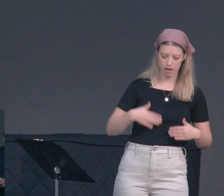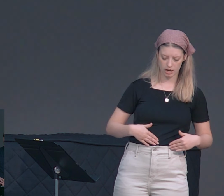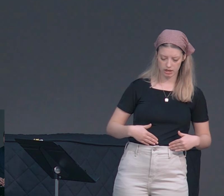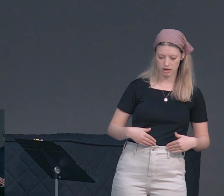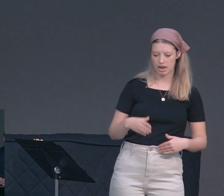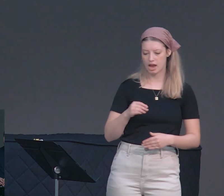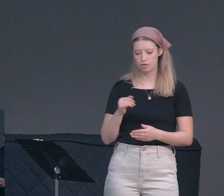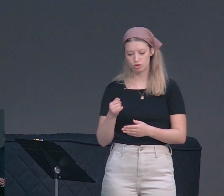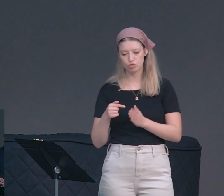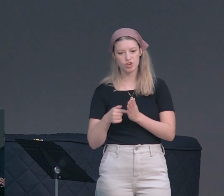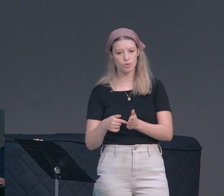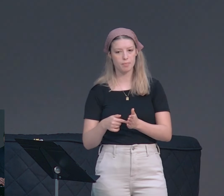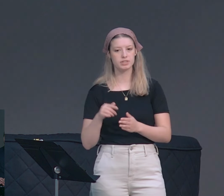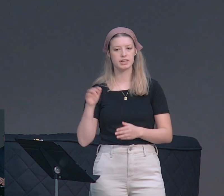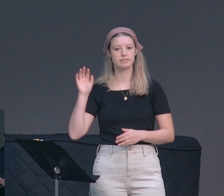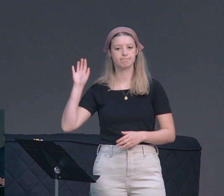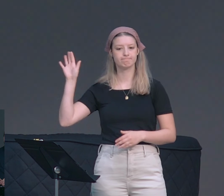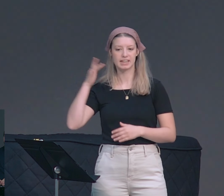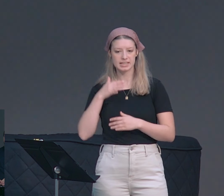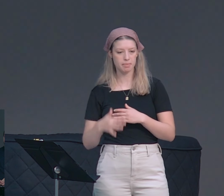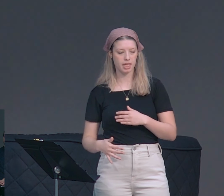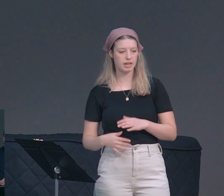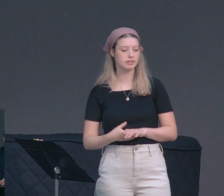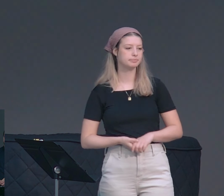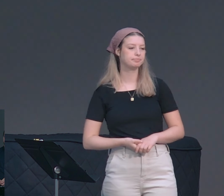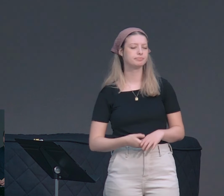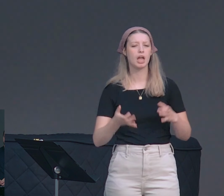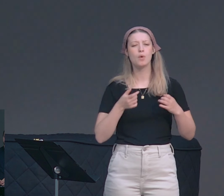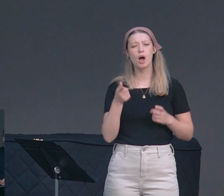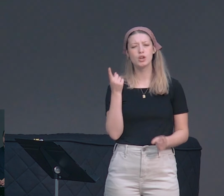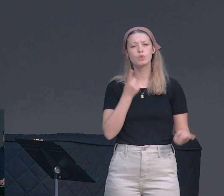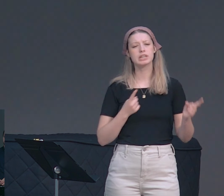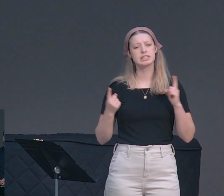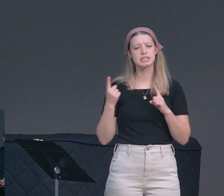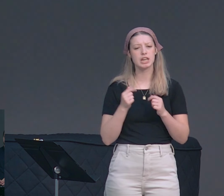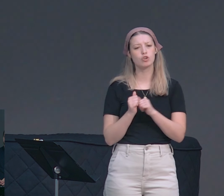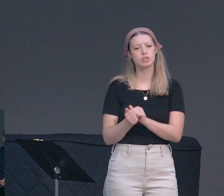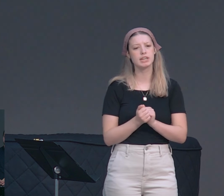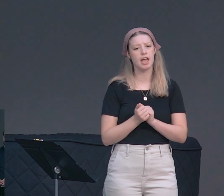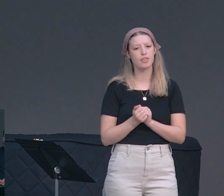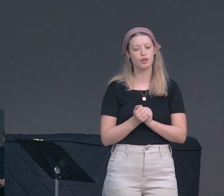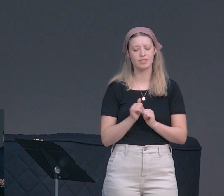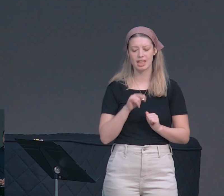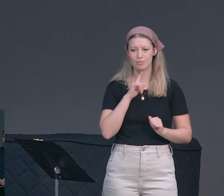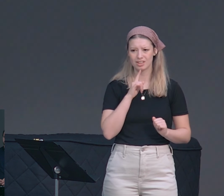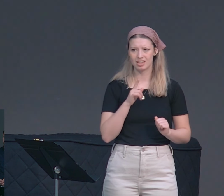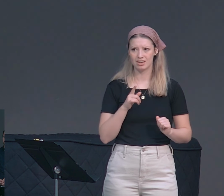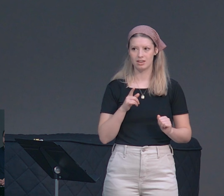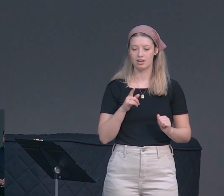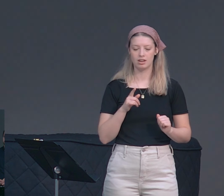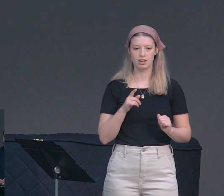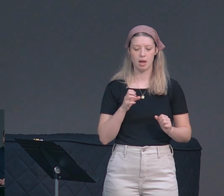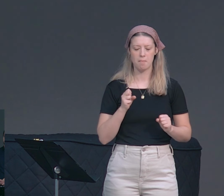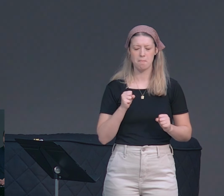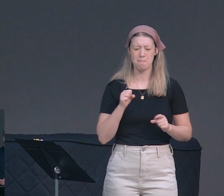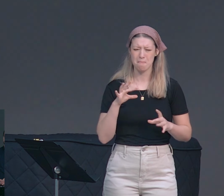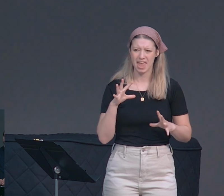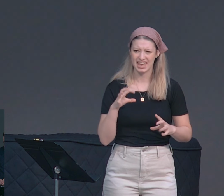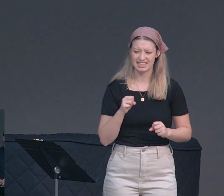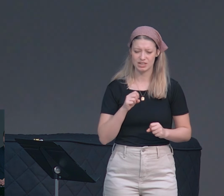body. And this morning, I'd like us to consider together the unbelievable affection of our